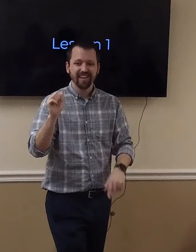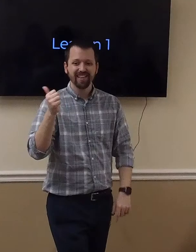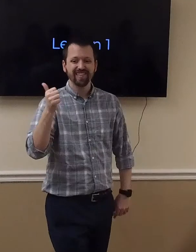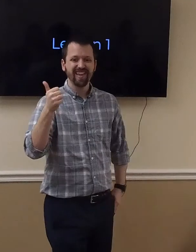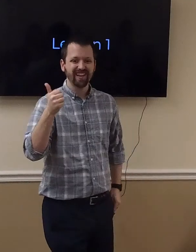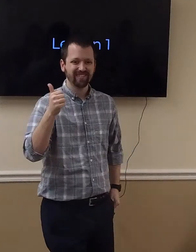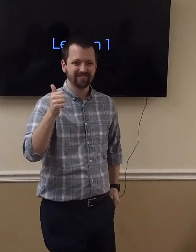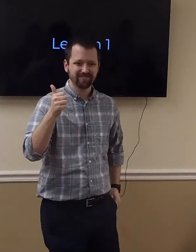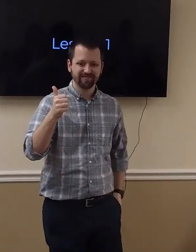Then 10.